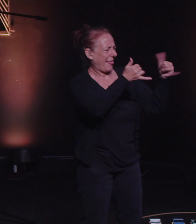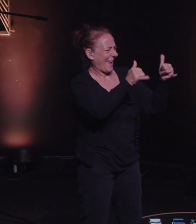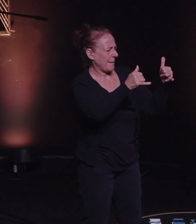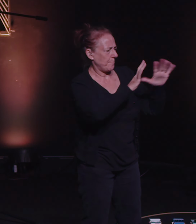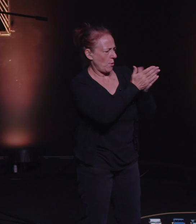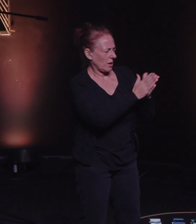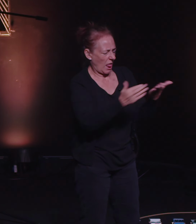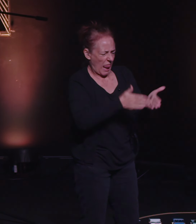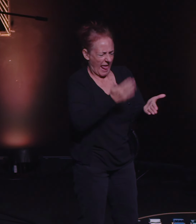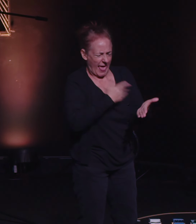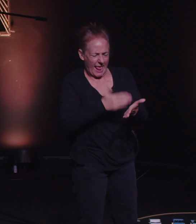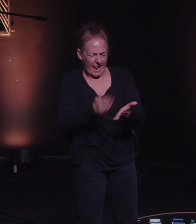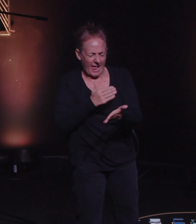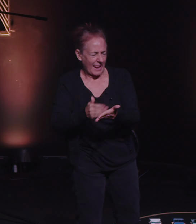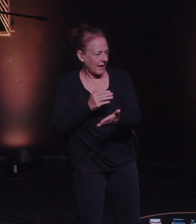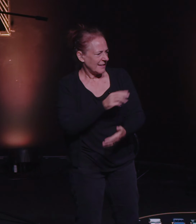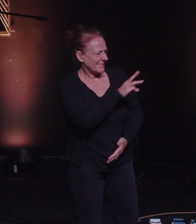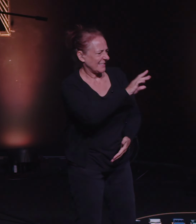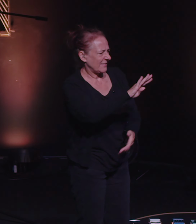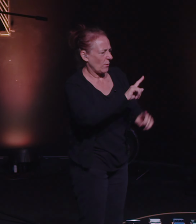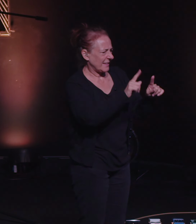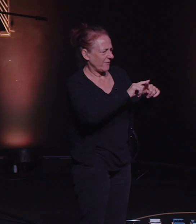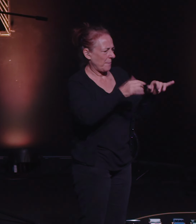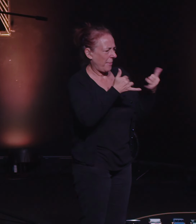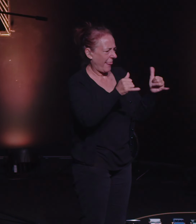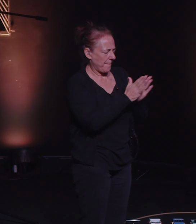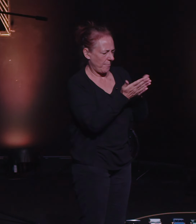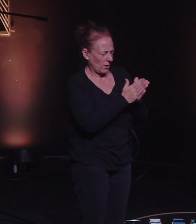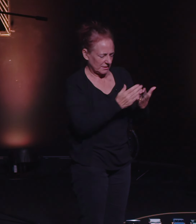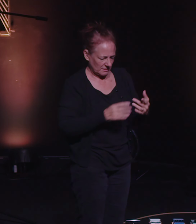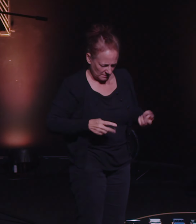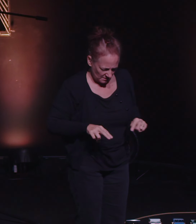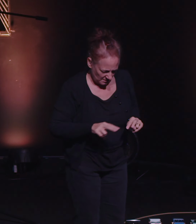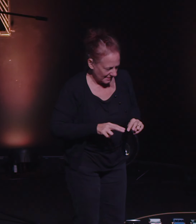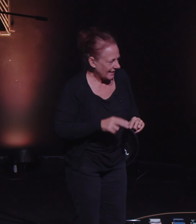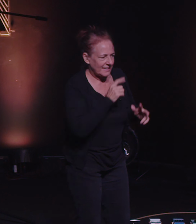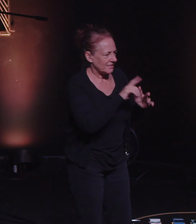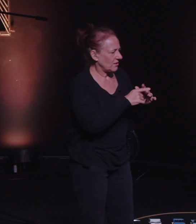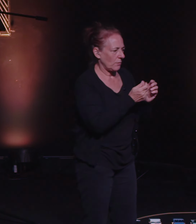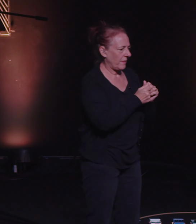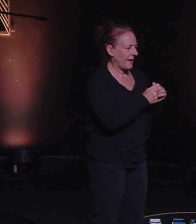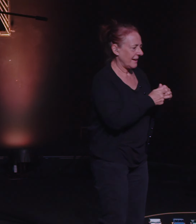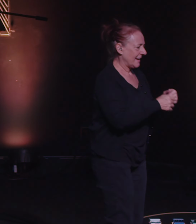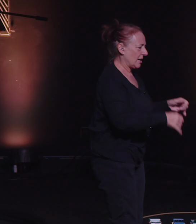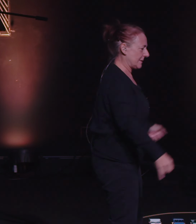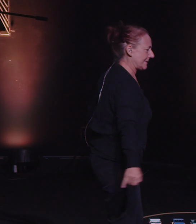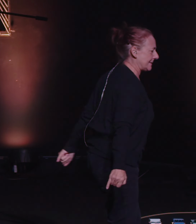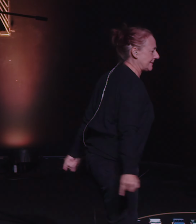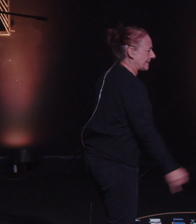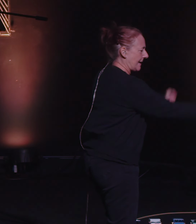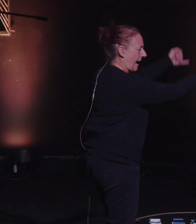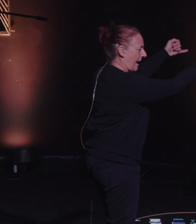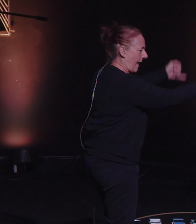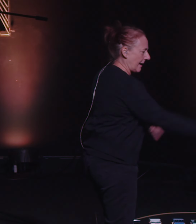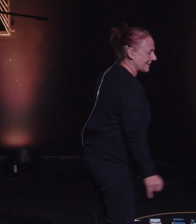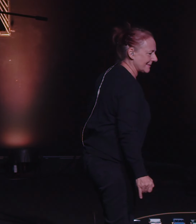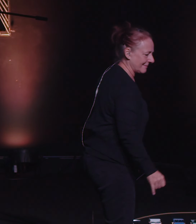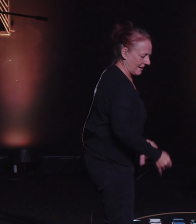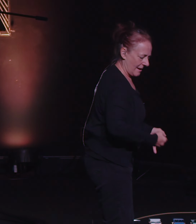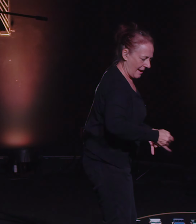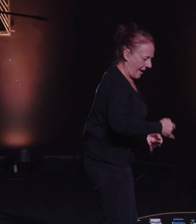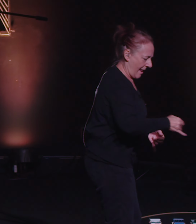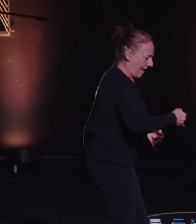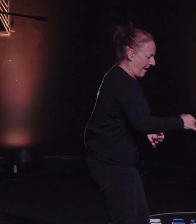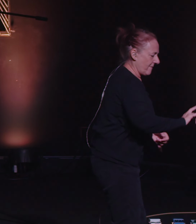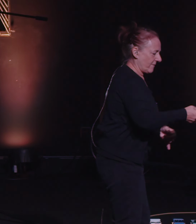That's crazy now. You got to have 64 adjectives in there. You know, he said, hey, let's go out there. Let's work on offense and defense. Let's work on